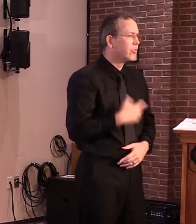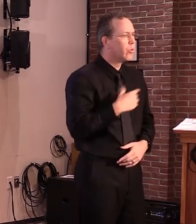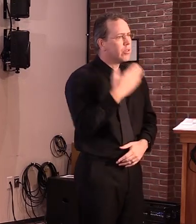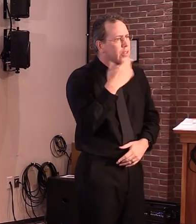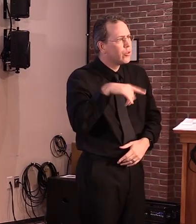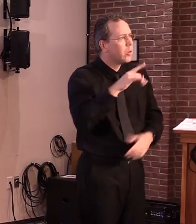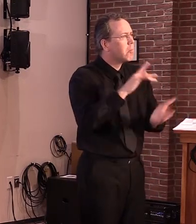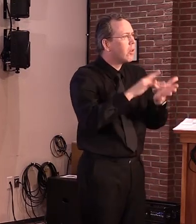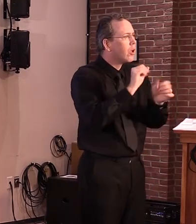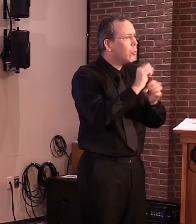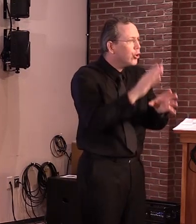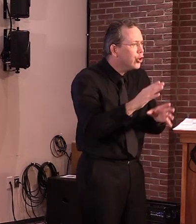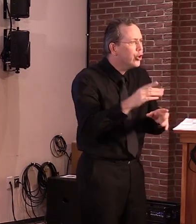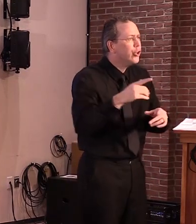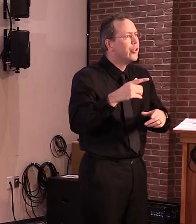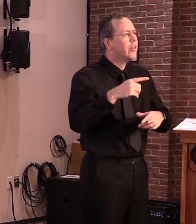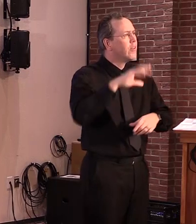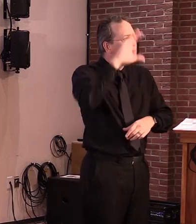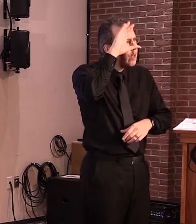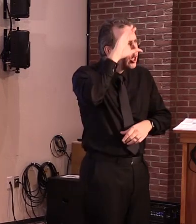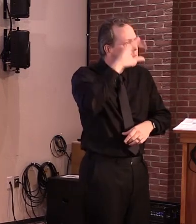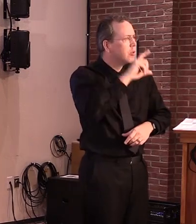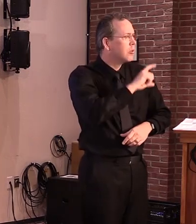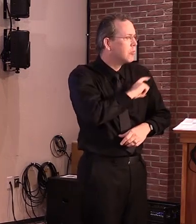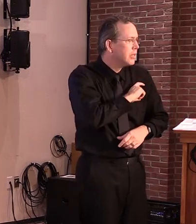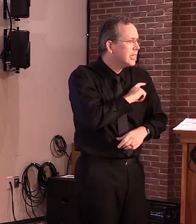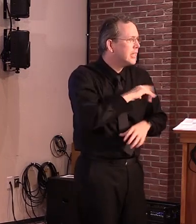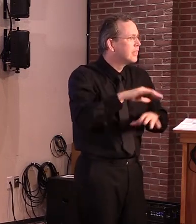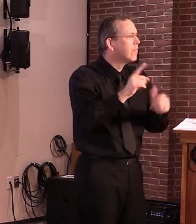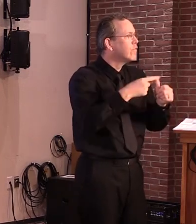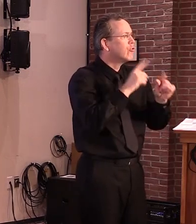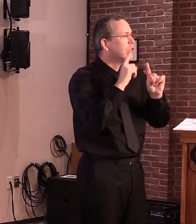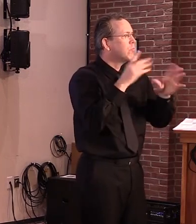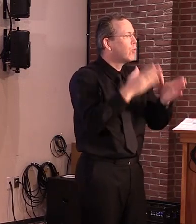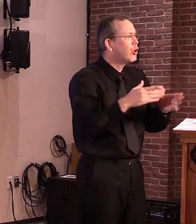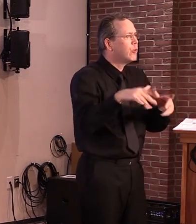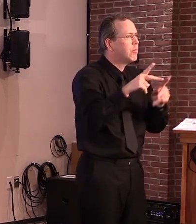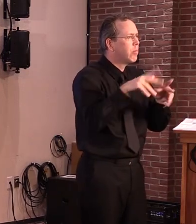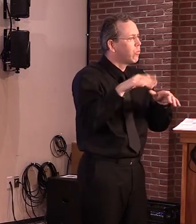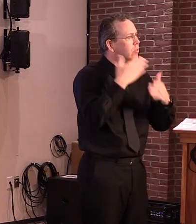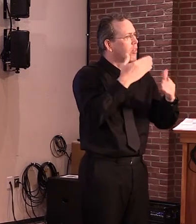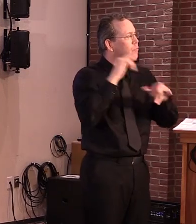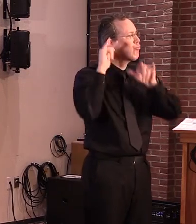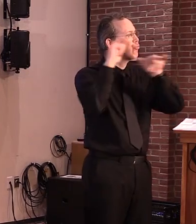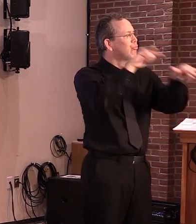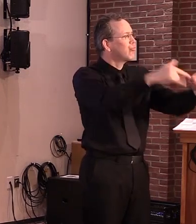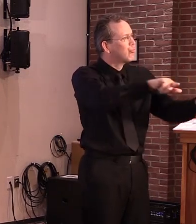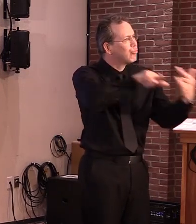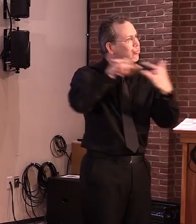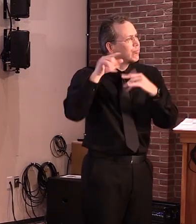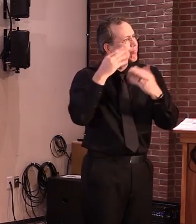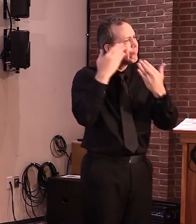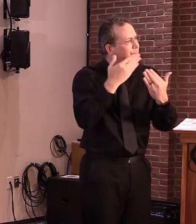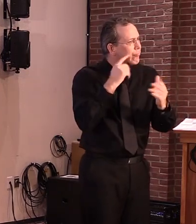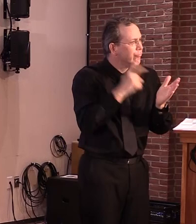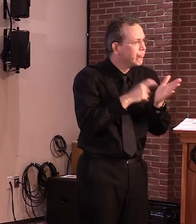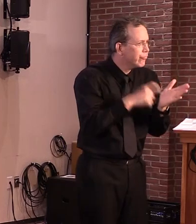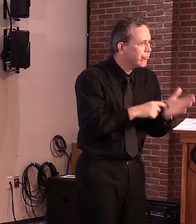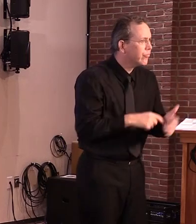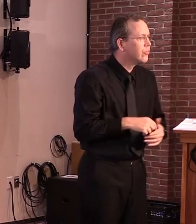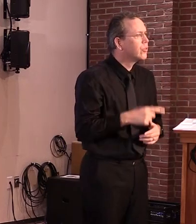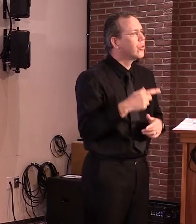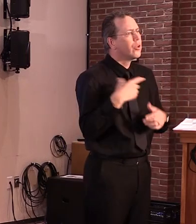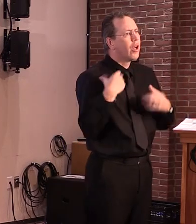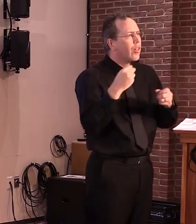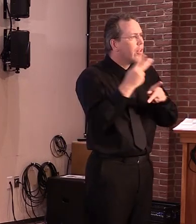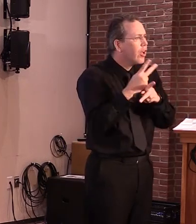this once-in-a-lifetime crisis. So I want to thank our healthcare professionals, emergency